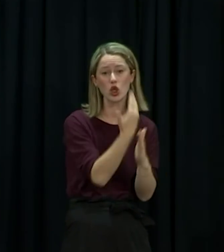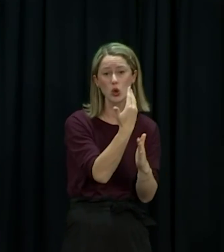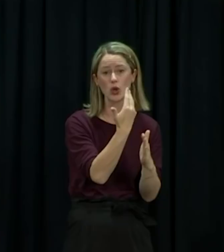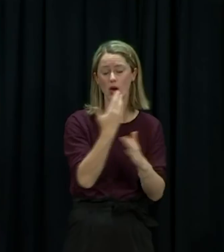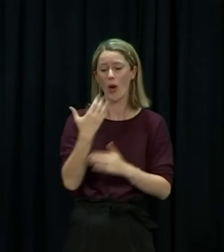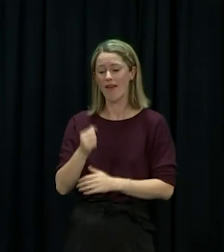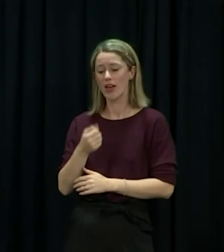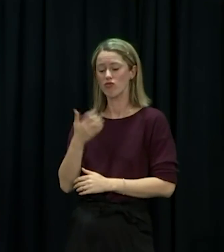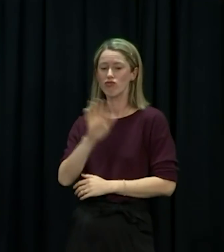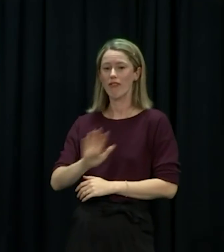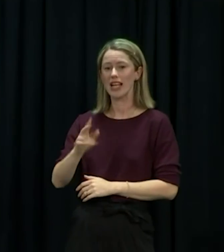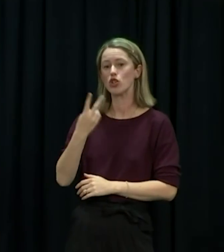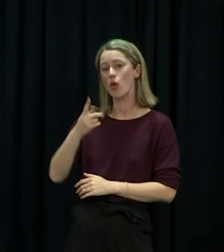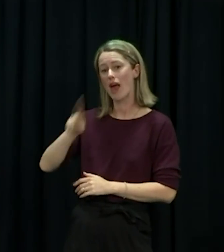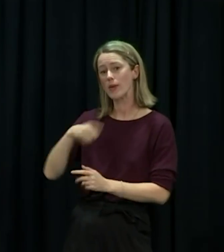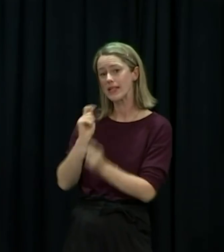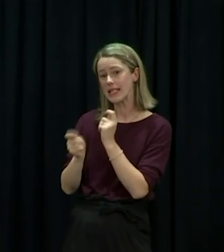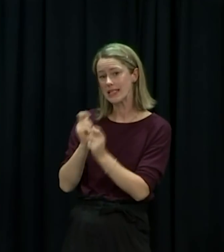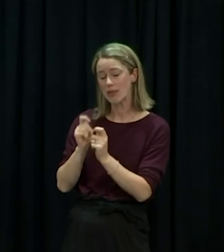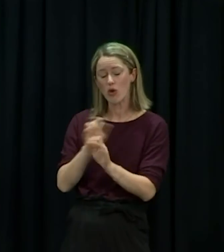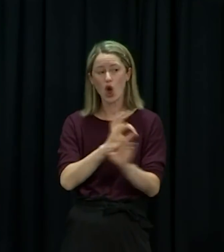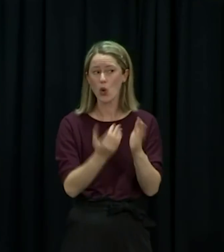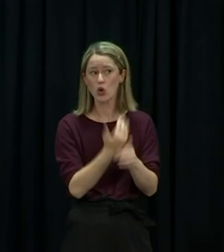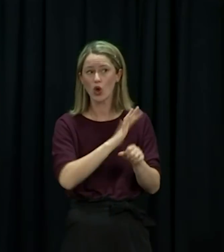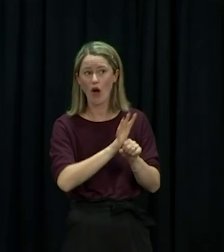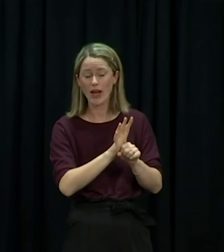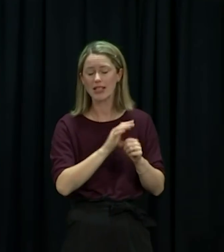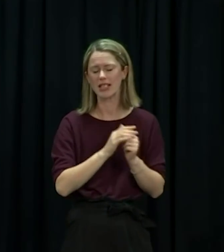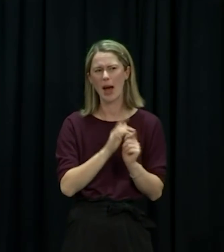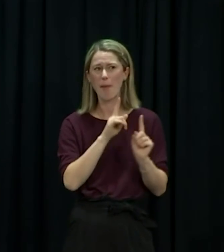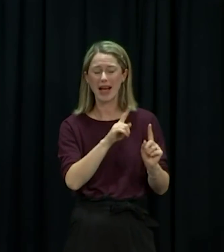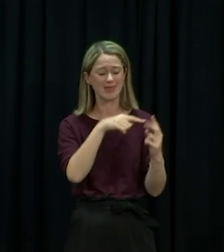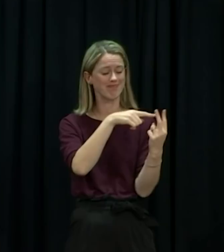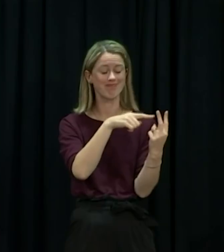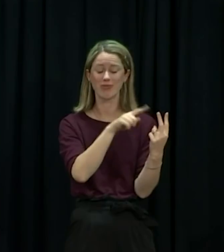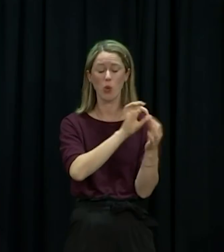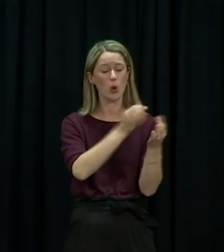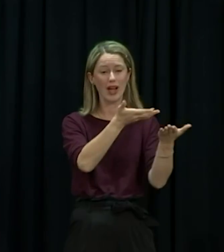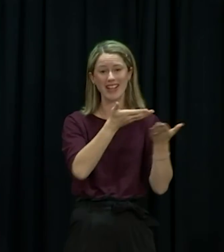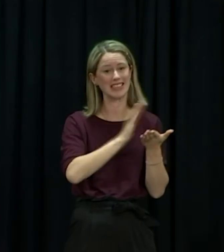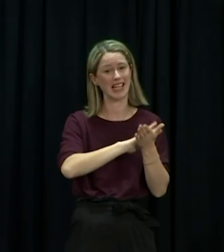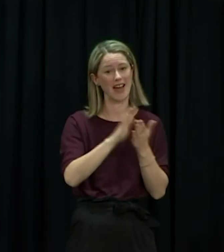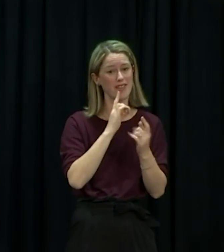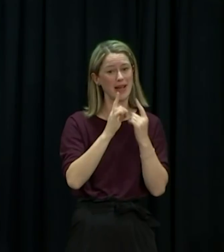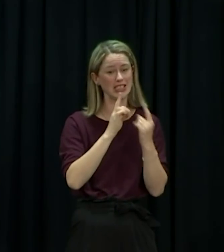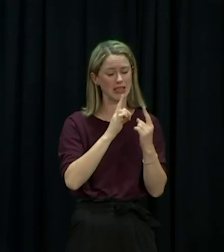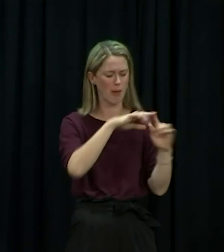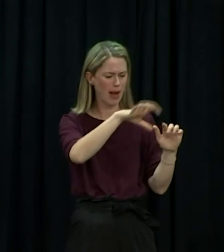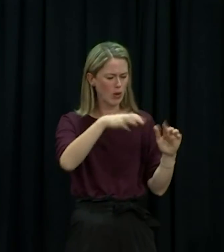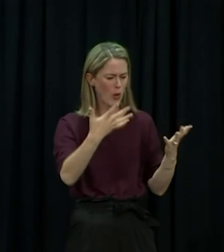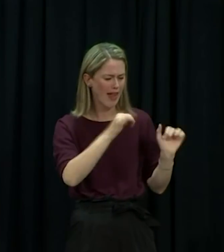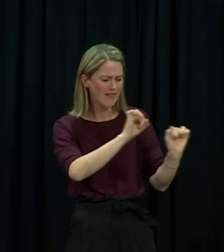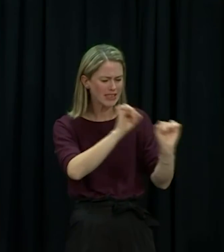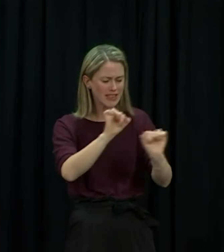2,179 tests taken since the case emerged on Friday, without clear information of exact places and locations the